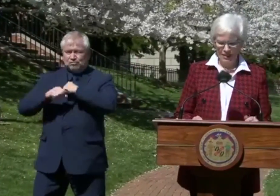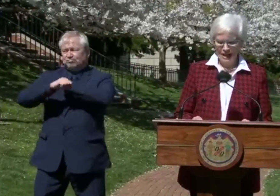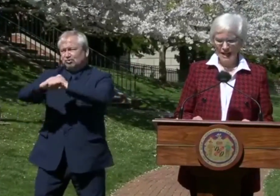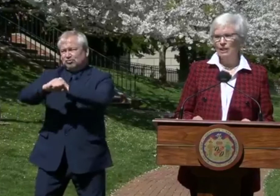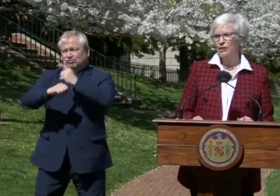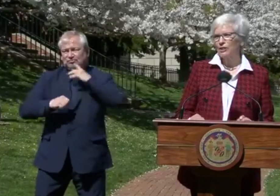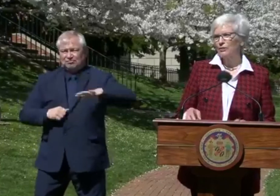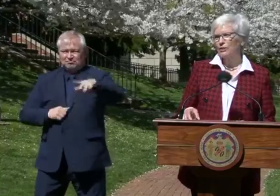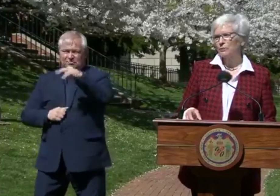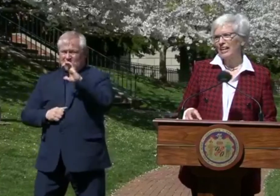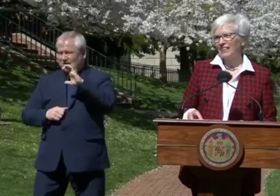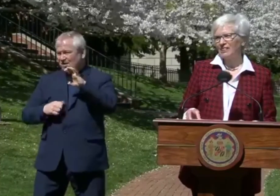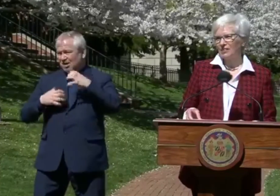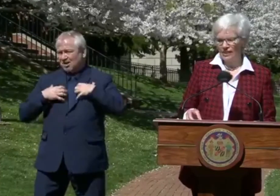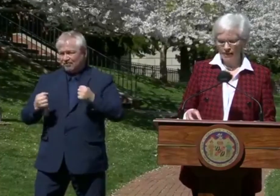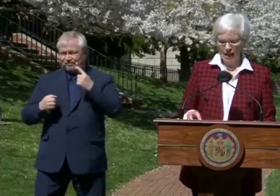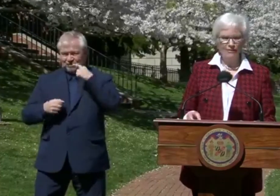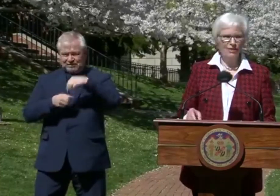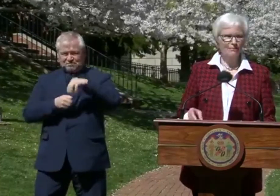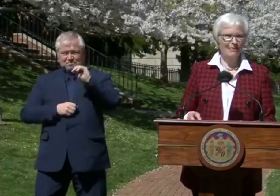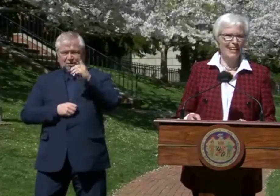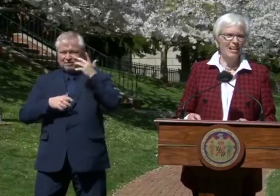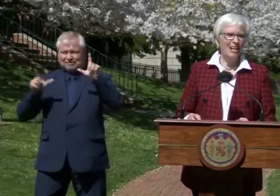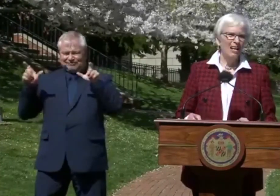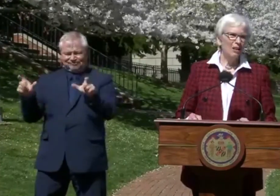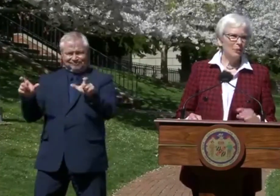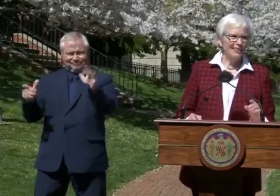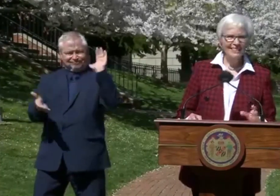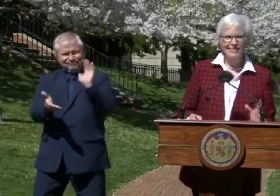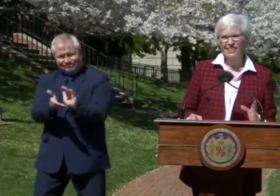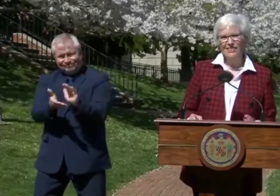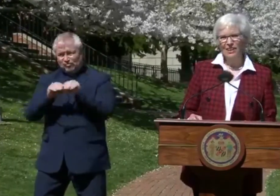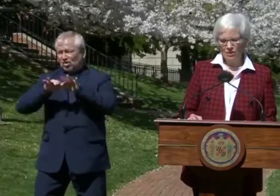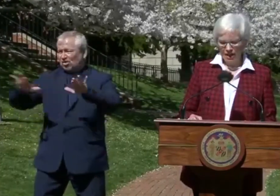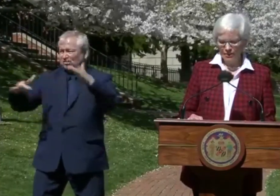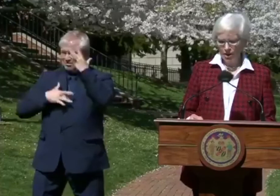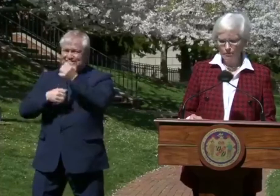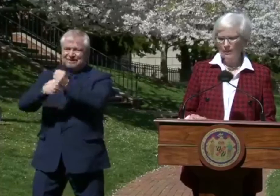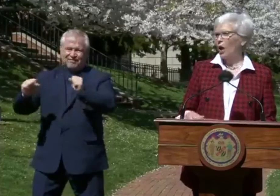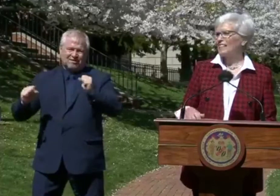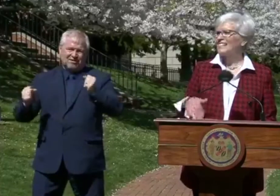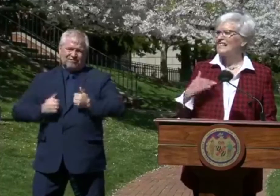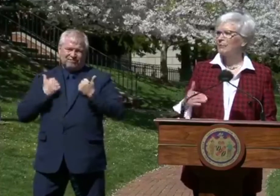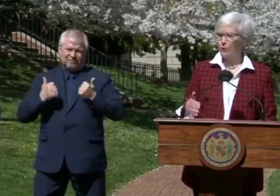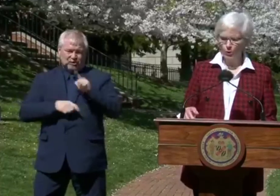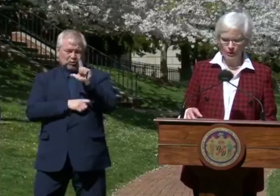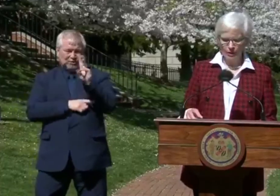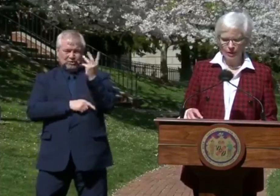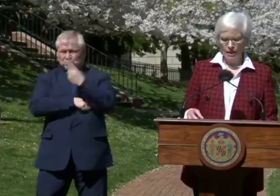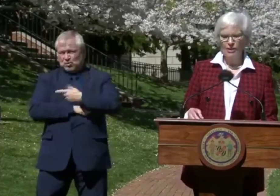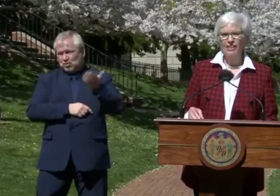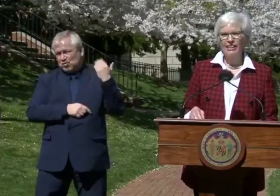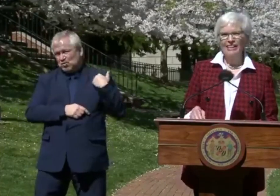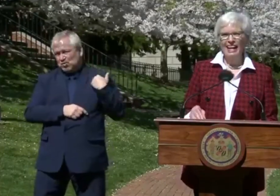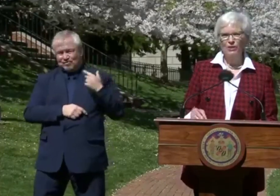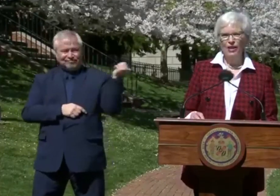Maryland, to slow the spread, and to save lives. 26 days ago, Governor Hogan stepped forward